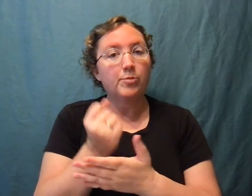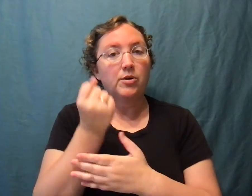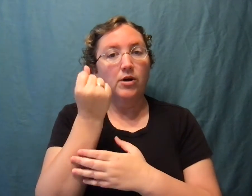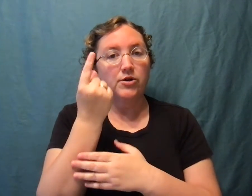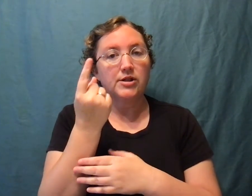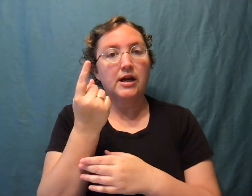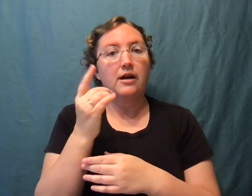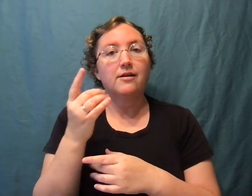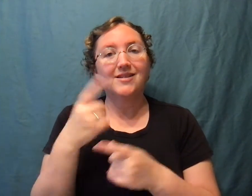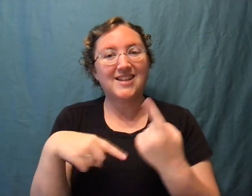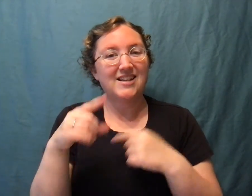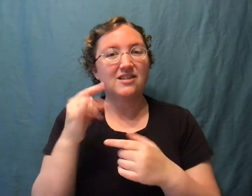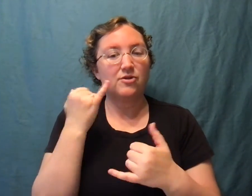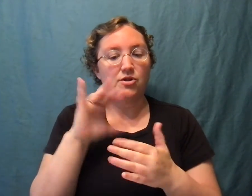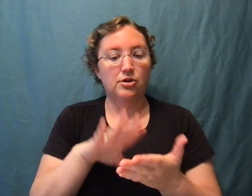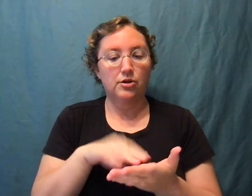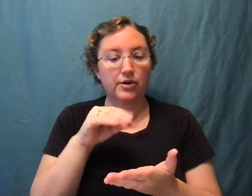you understand the signs if you're still learning.